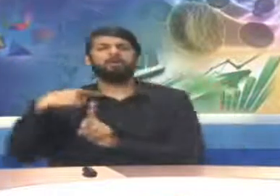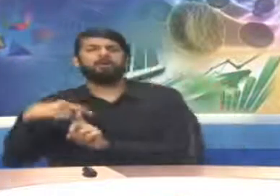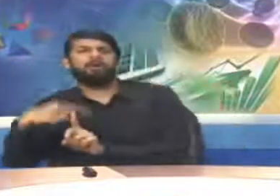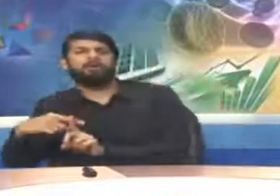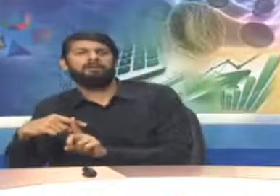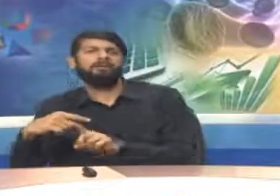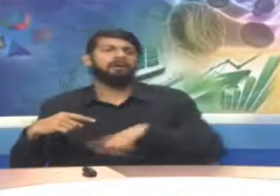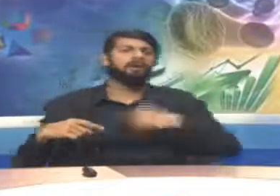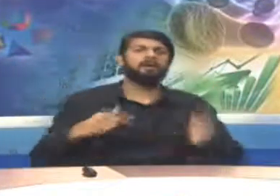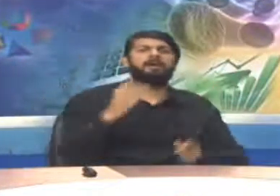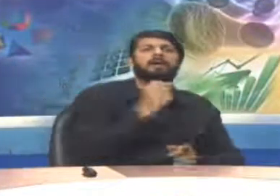egalitarian